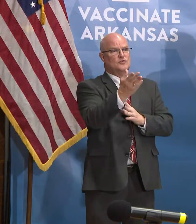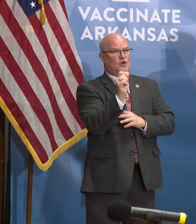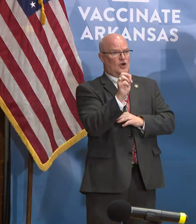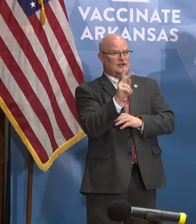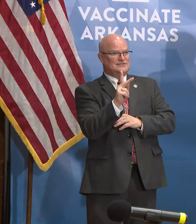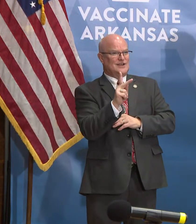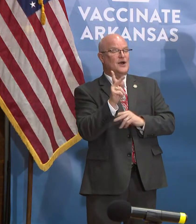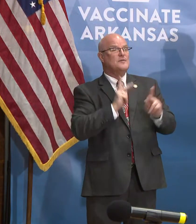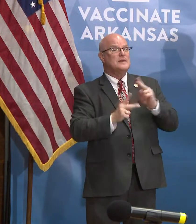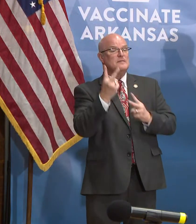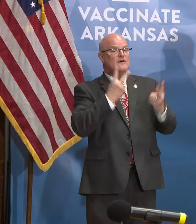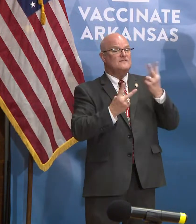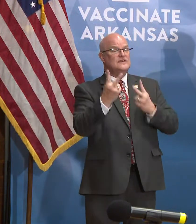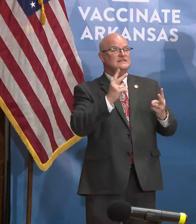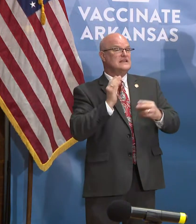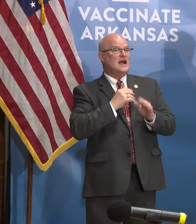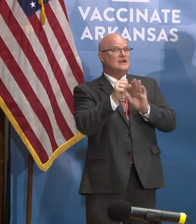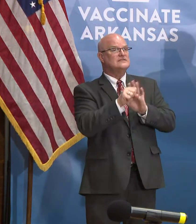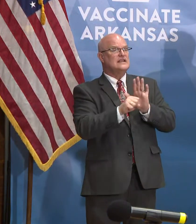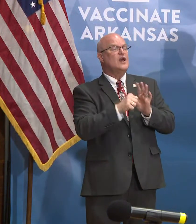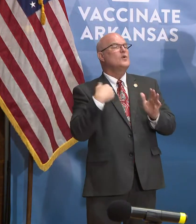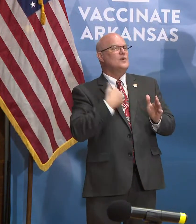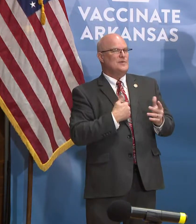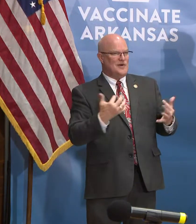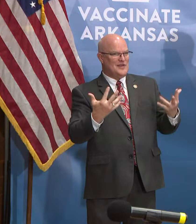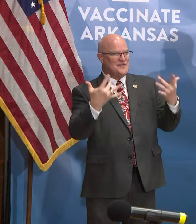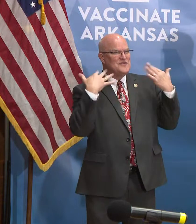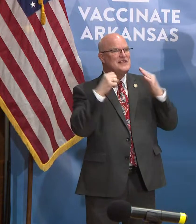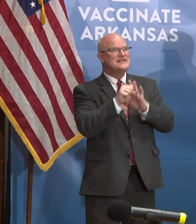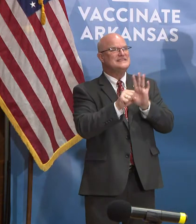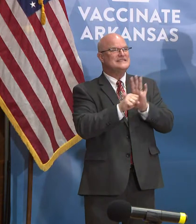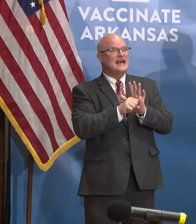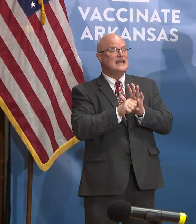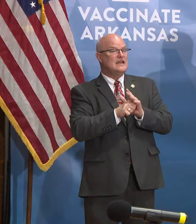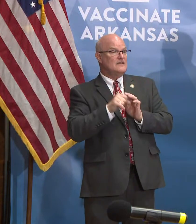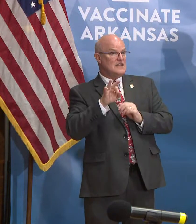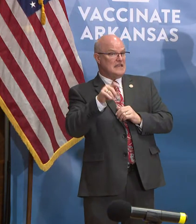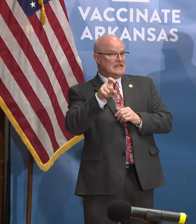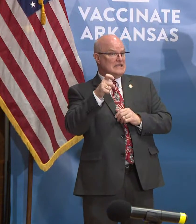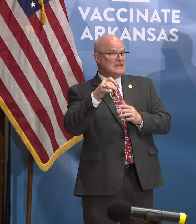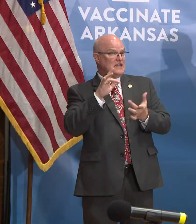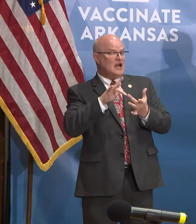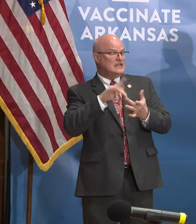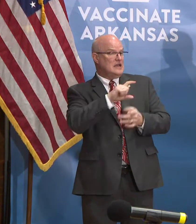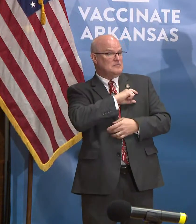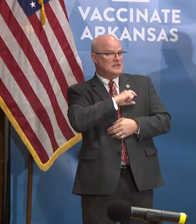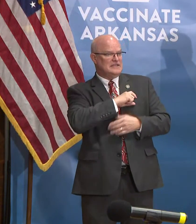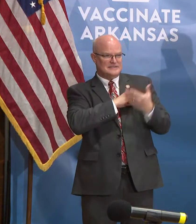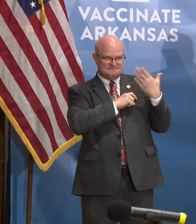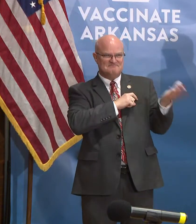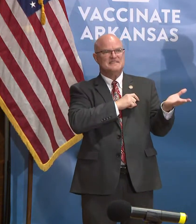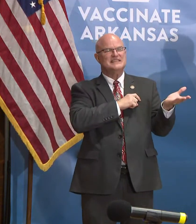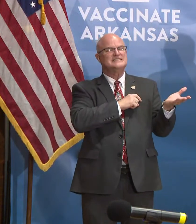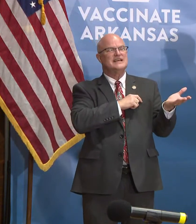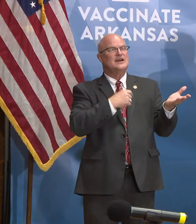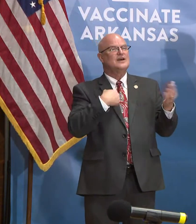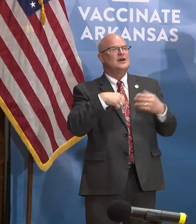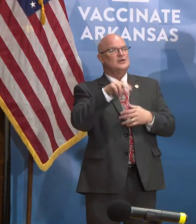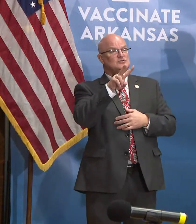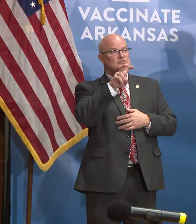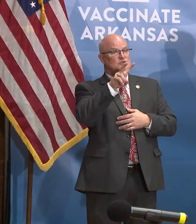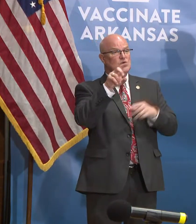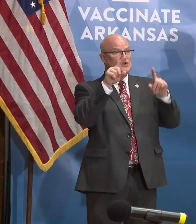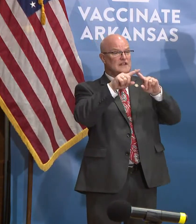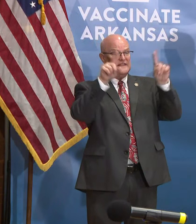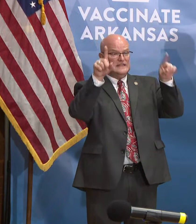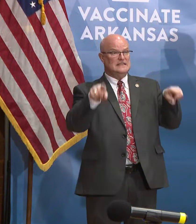So people who come to visit our state, we want to be a friendly state and give them a way to contact law enforcement if we need it. And that will do it, because we'll put 200 of these